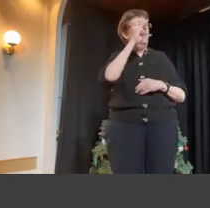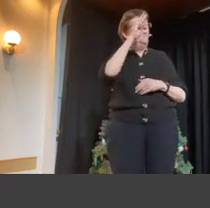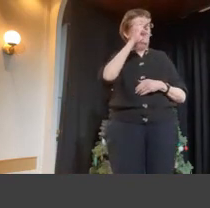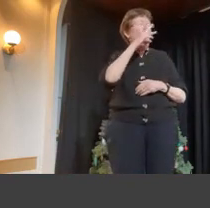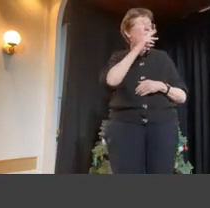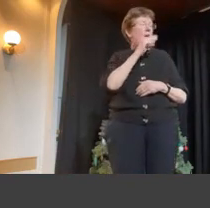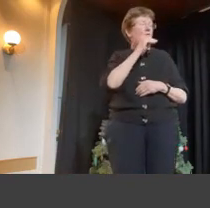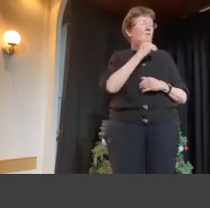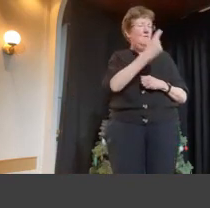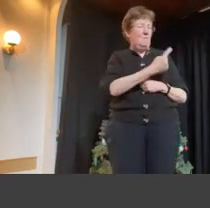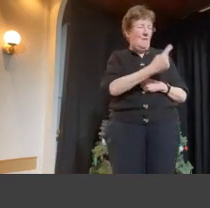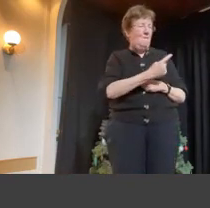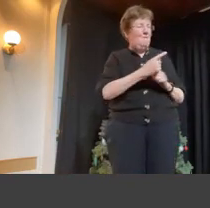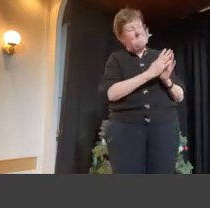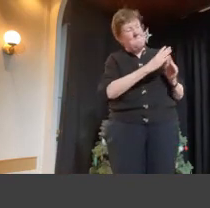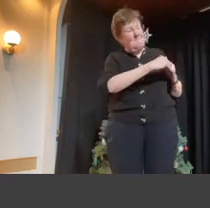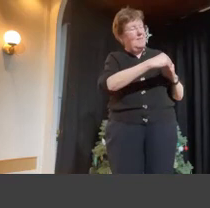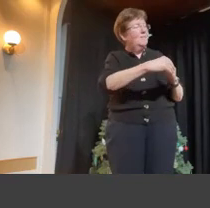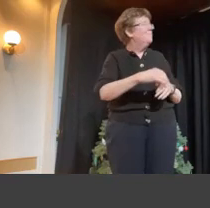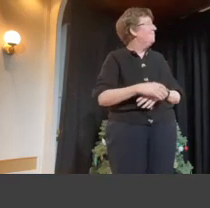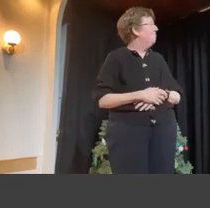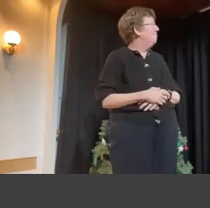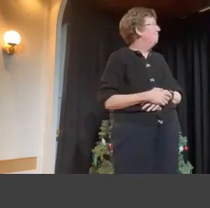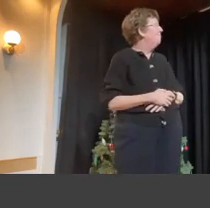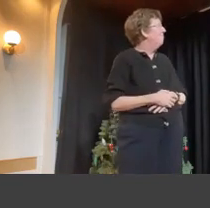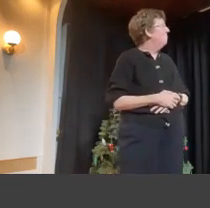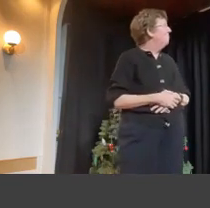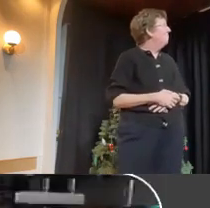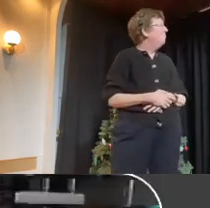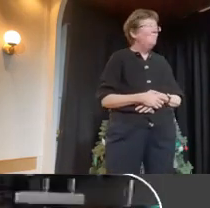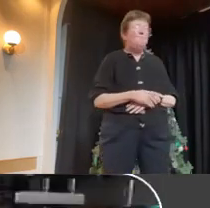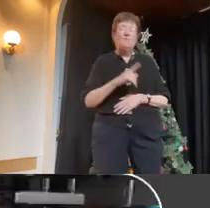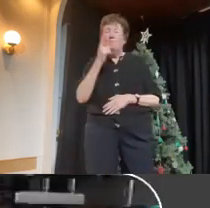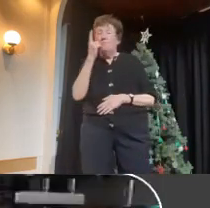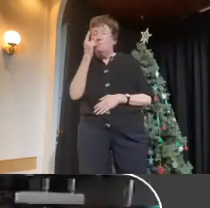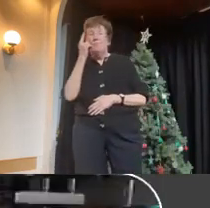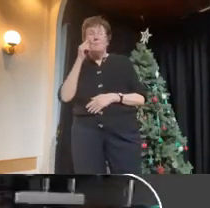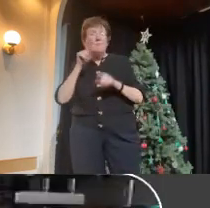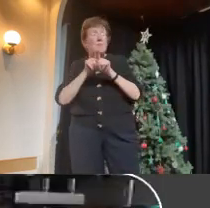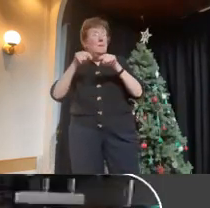Welsh speaking led playgroups and nurseries where it's led by Welsh speakers themselves.